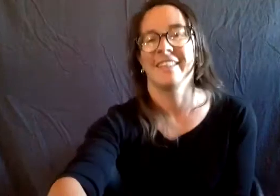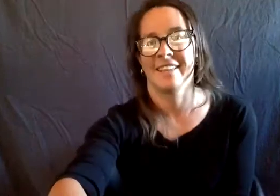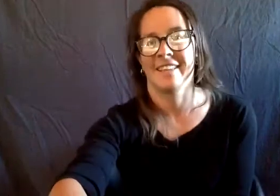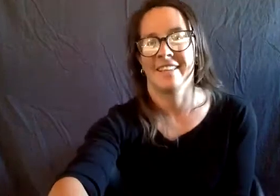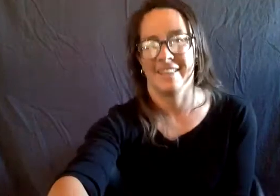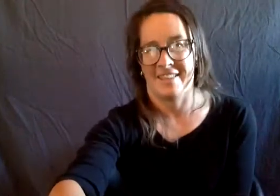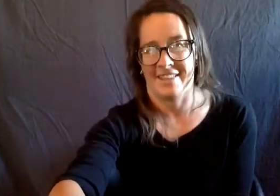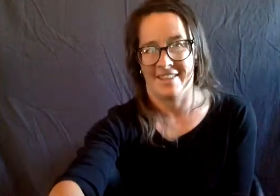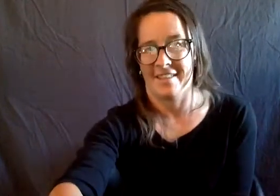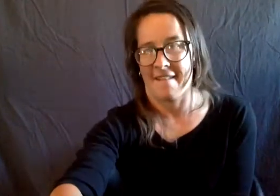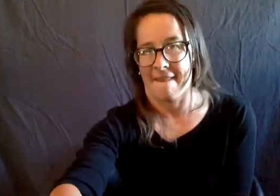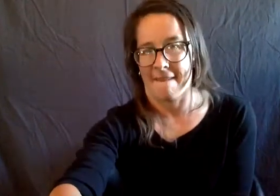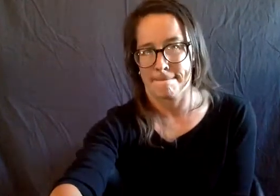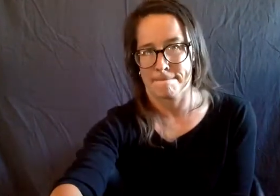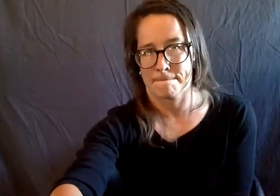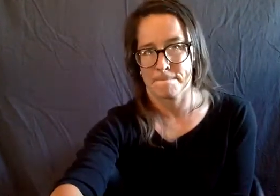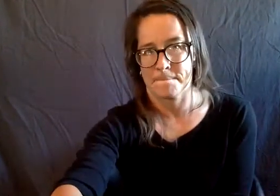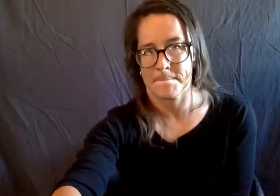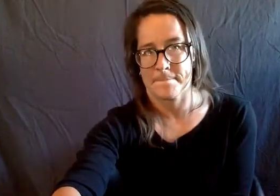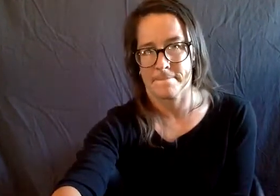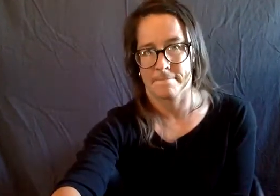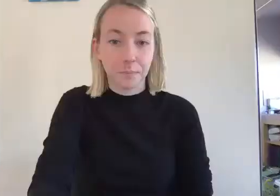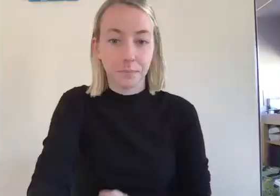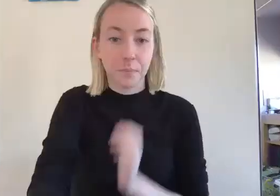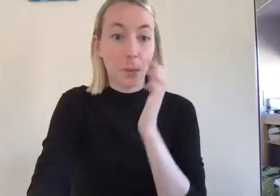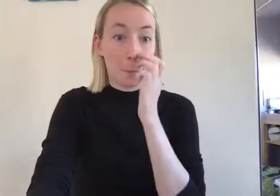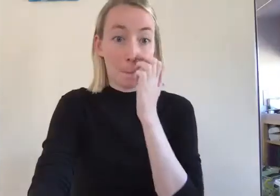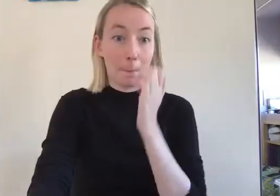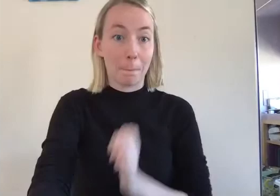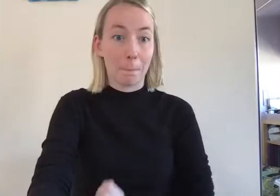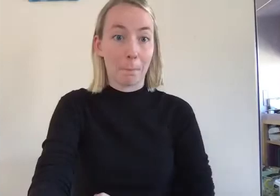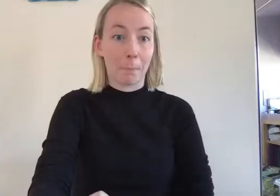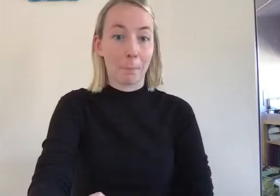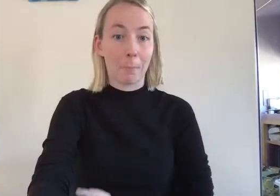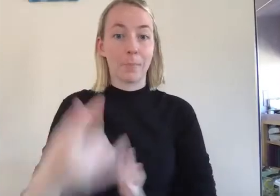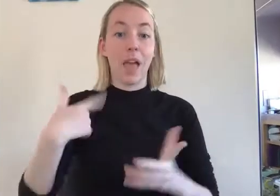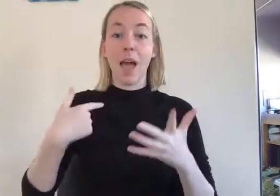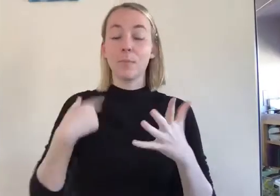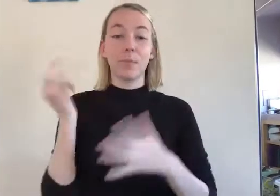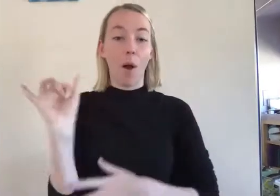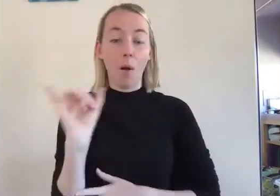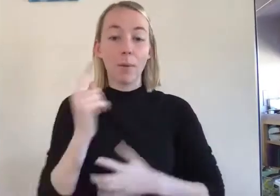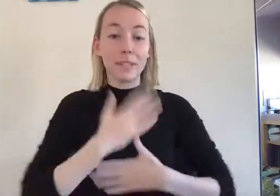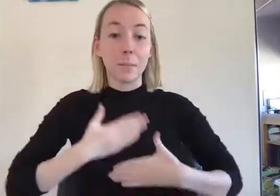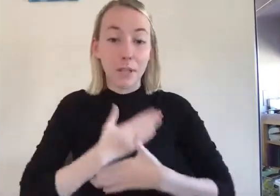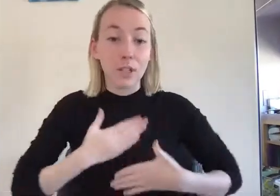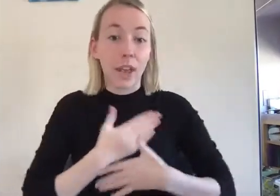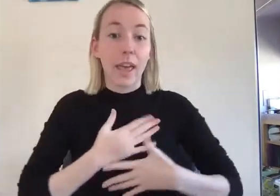like I said, I still feel relatively new, and I always appreciate when long-timers in